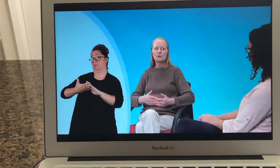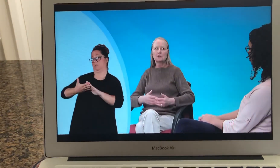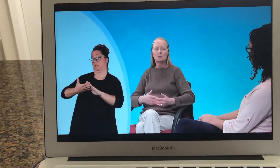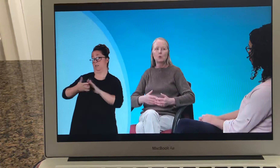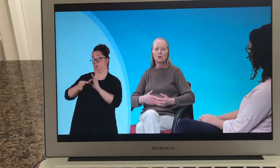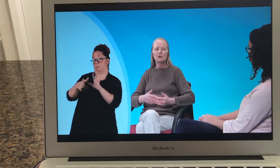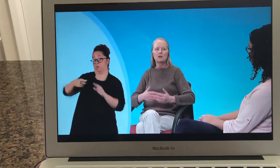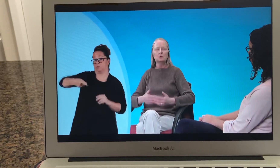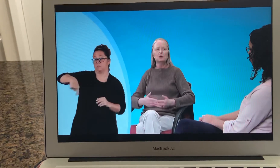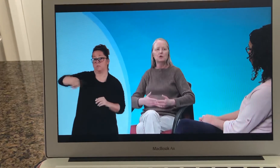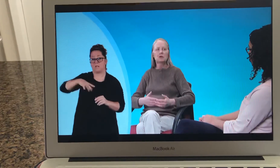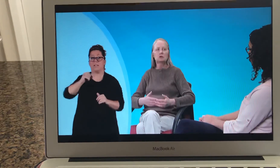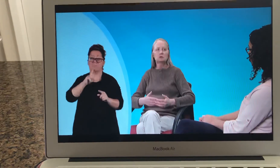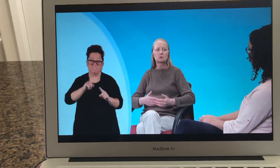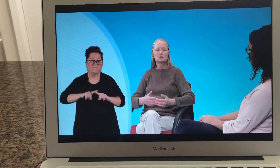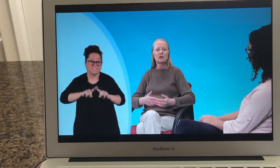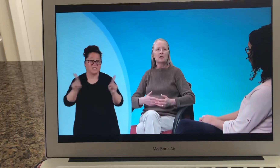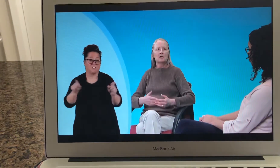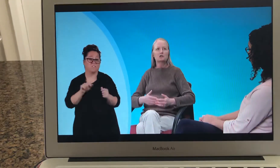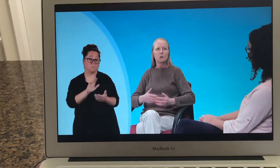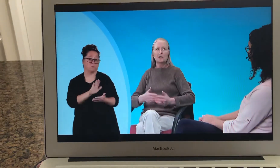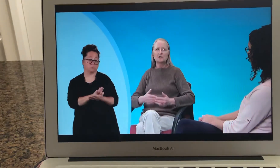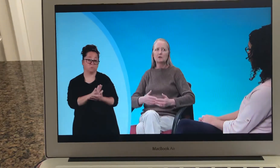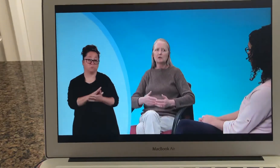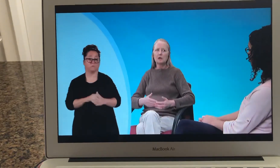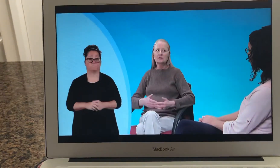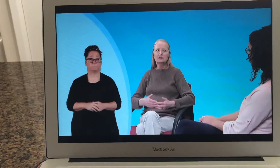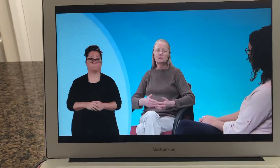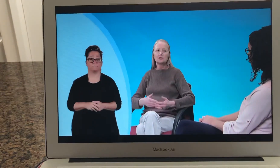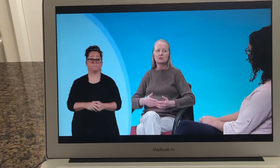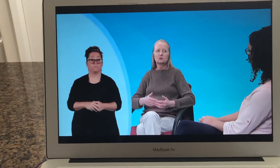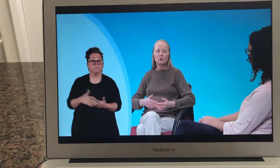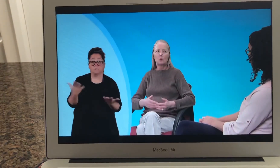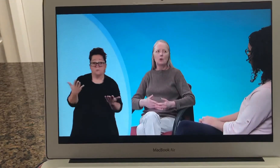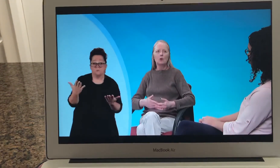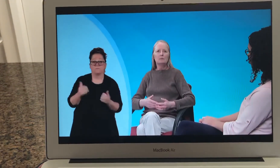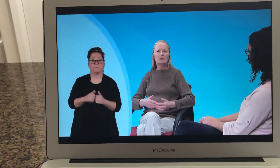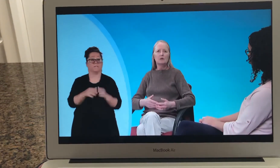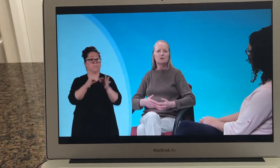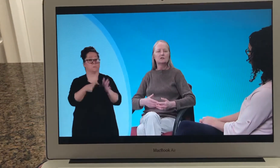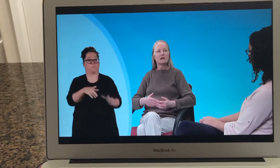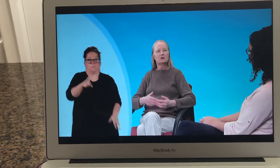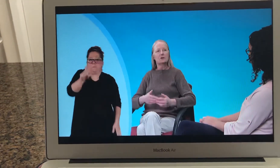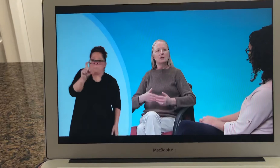important in the community interpreting because it is different.